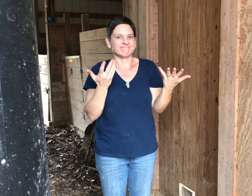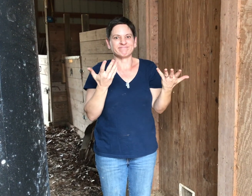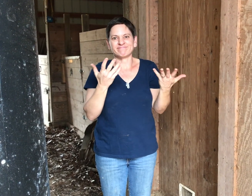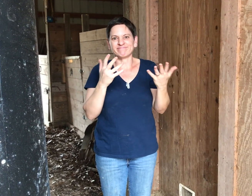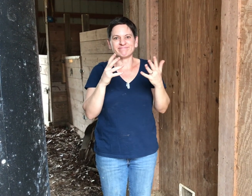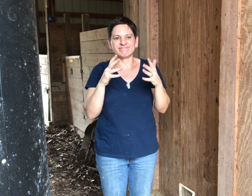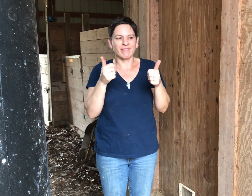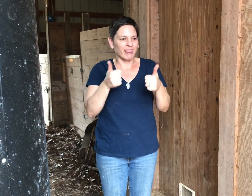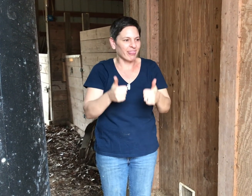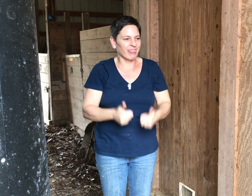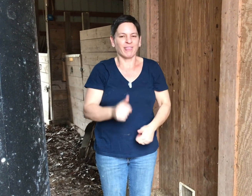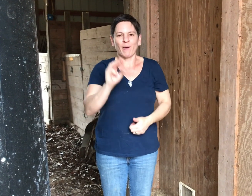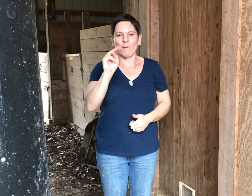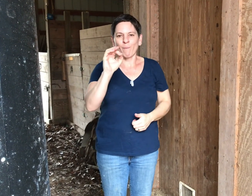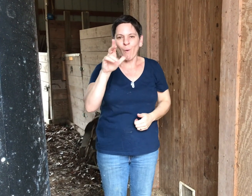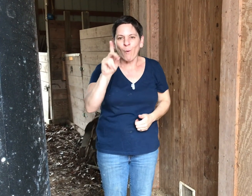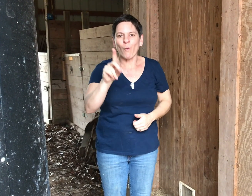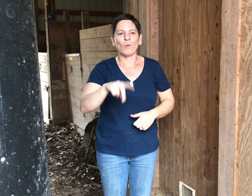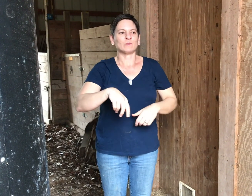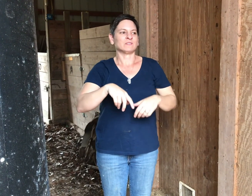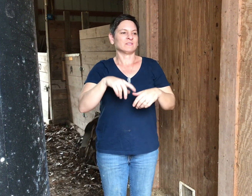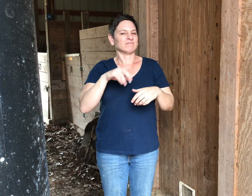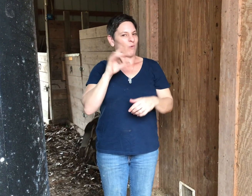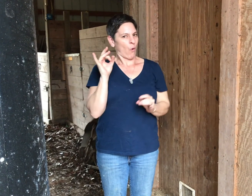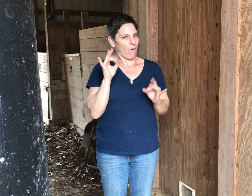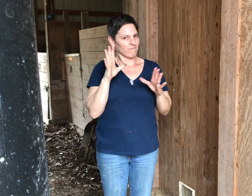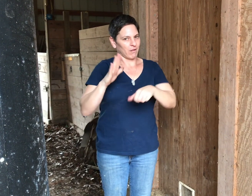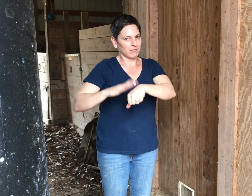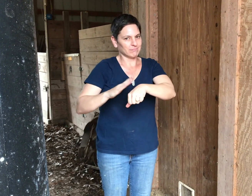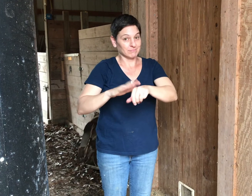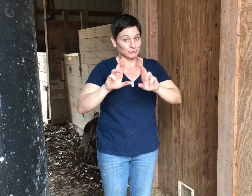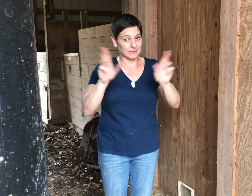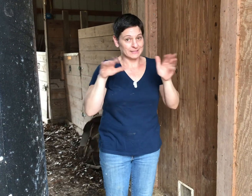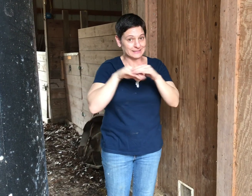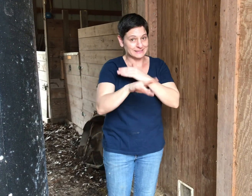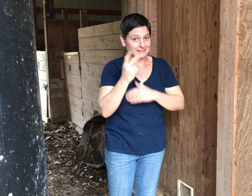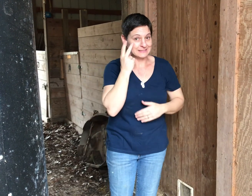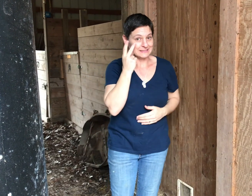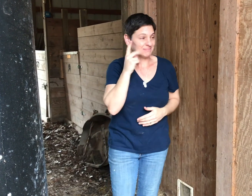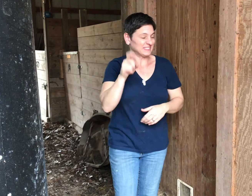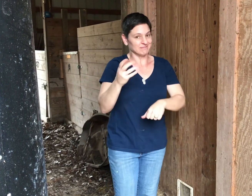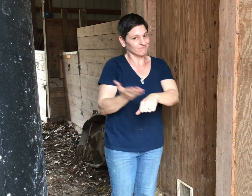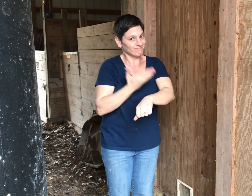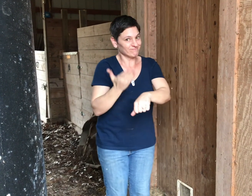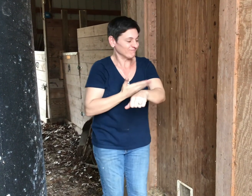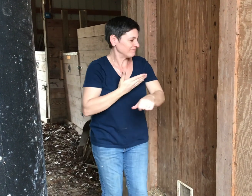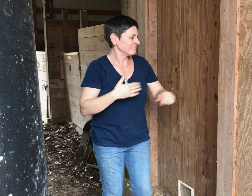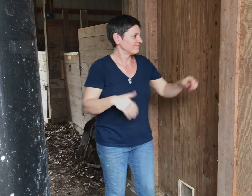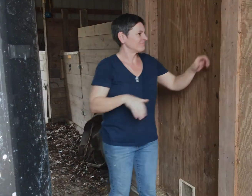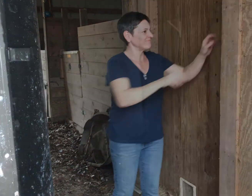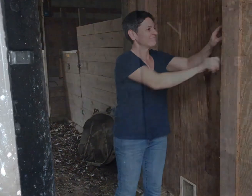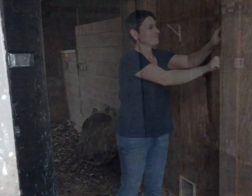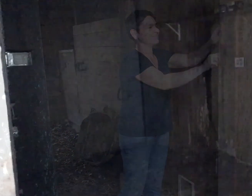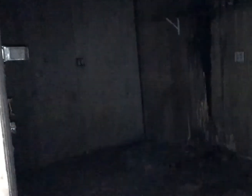completely ruined the tack room. It's in very bad shape with lots of mold, and so it's pretty bad. You want to see it?